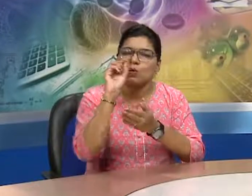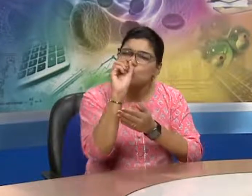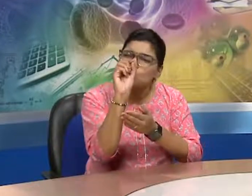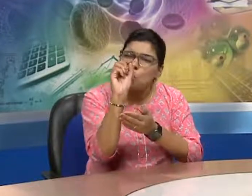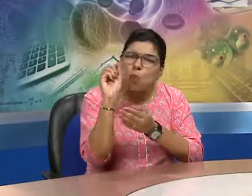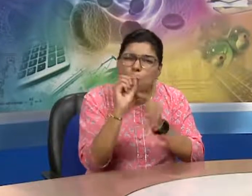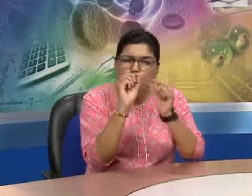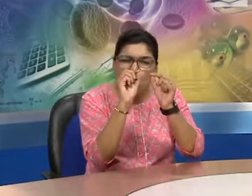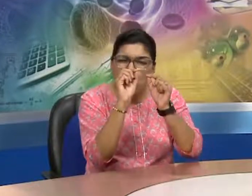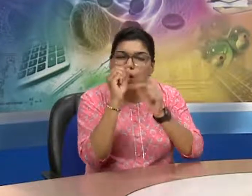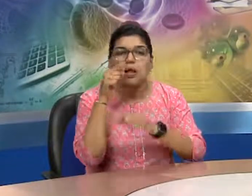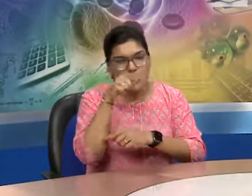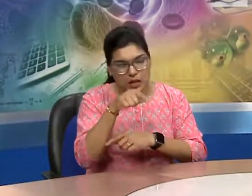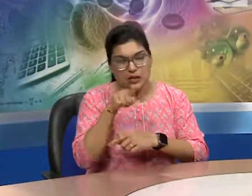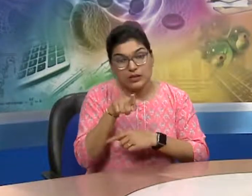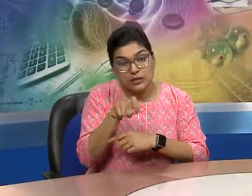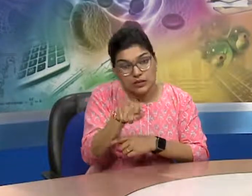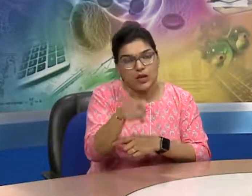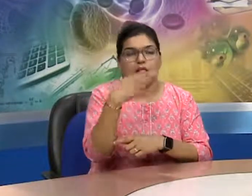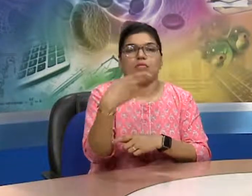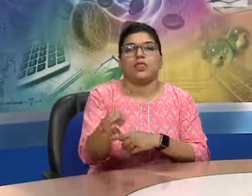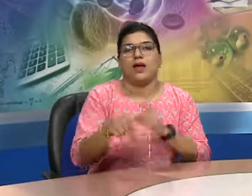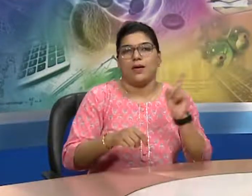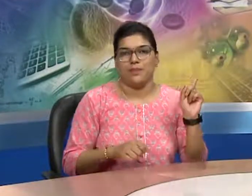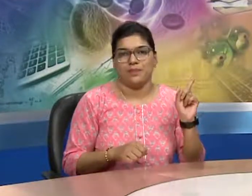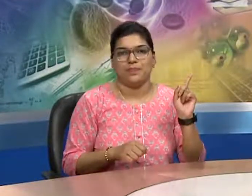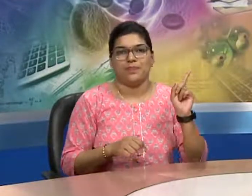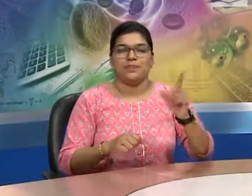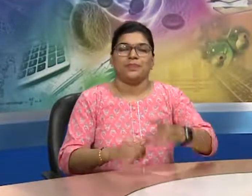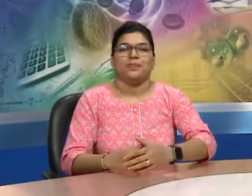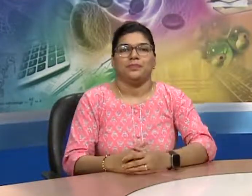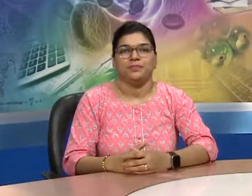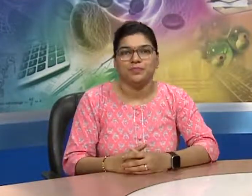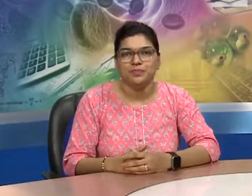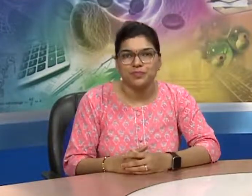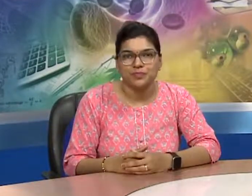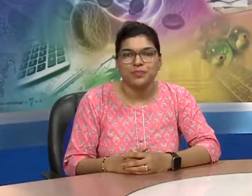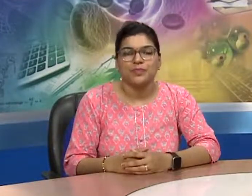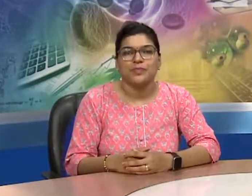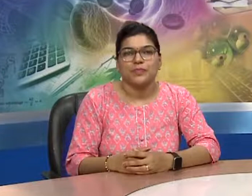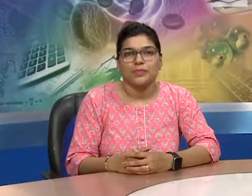the stage name in different insects.